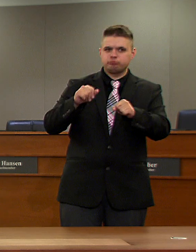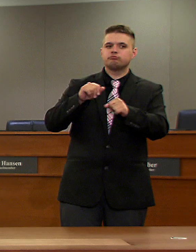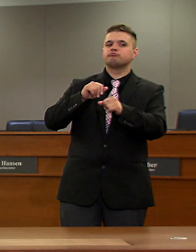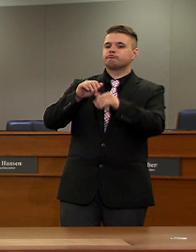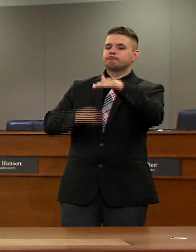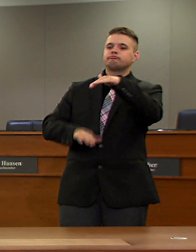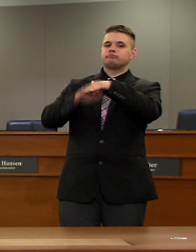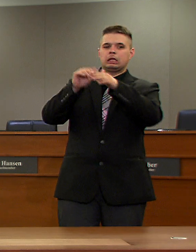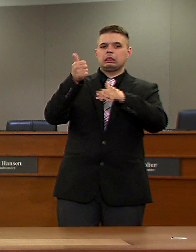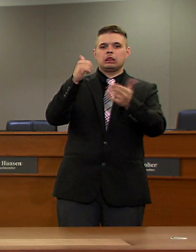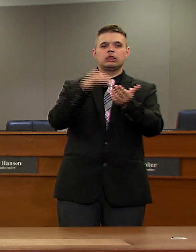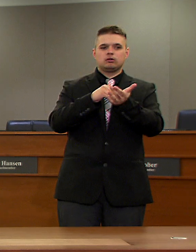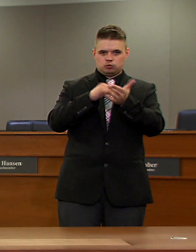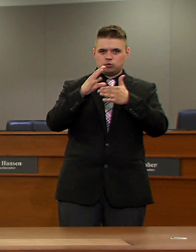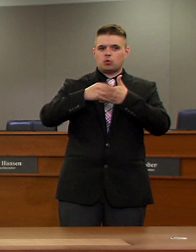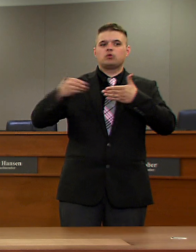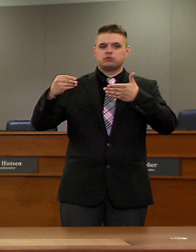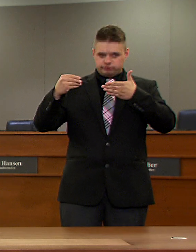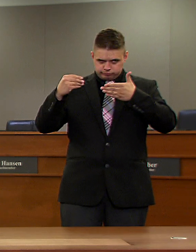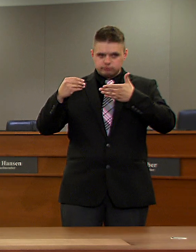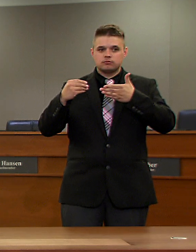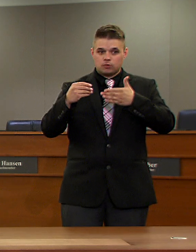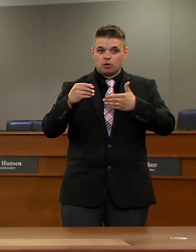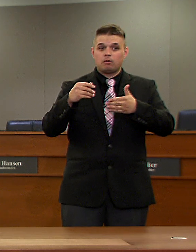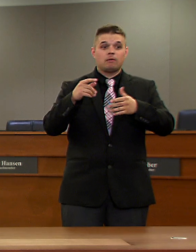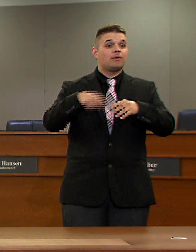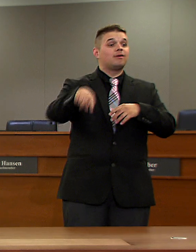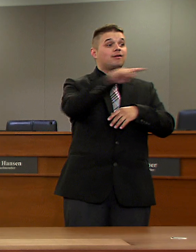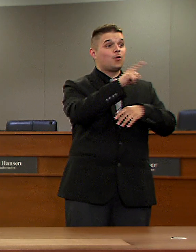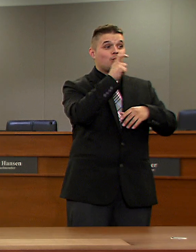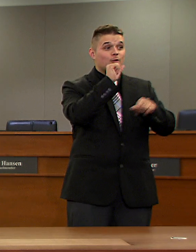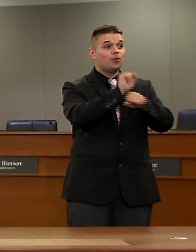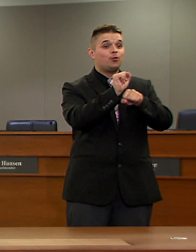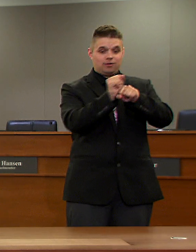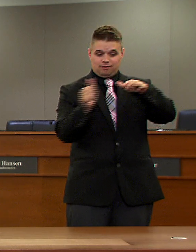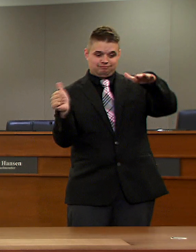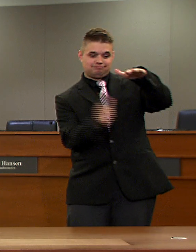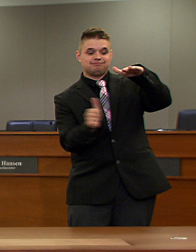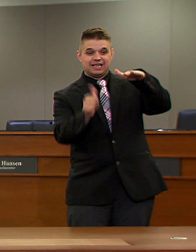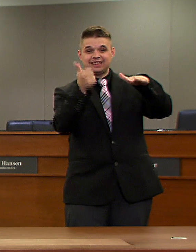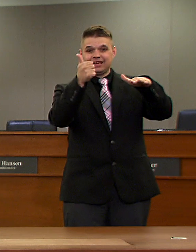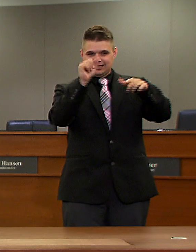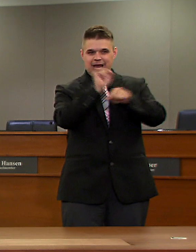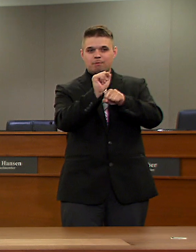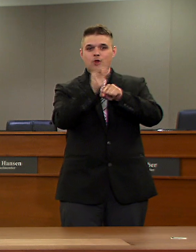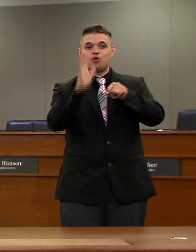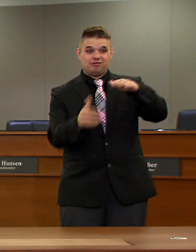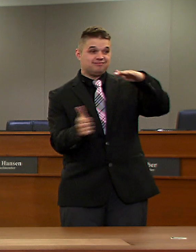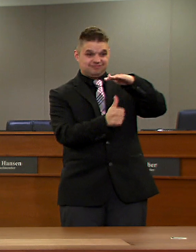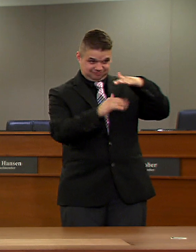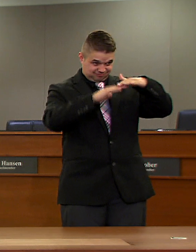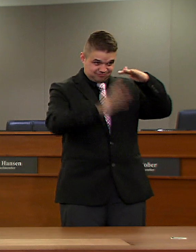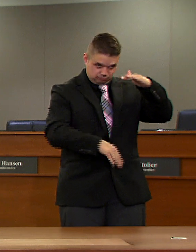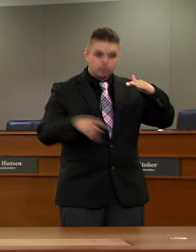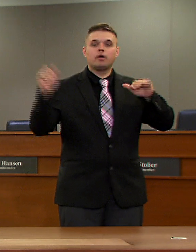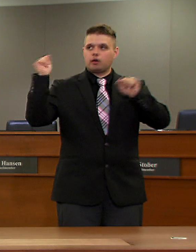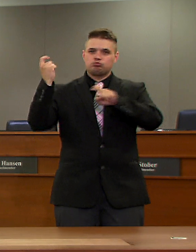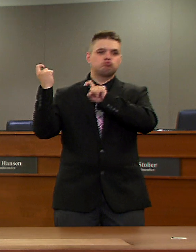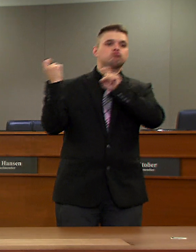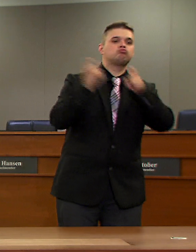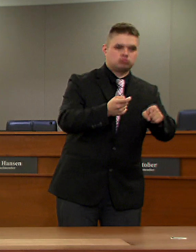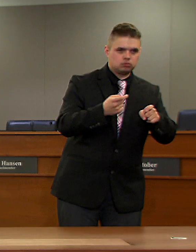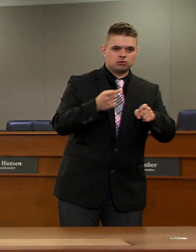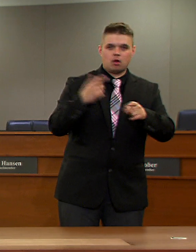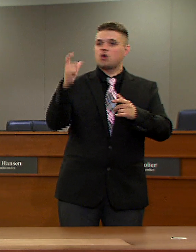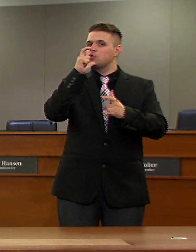businesses with up to 10 employees. Locally, the grant is being facilitated by the Columbia